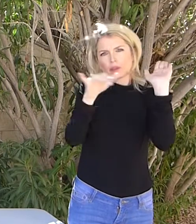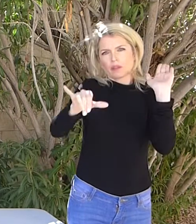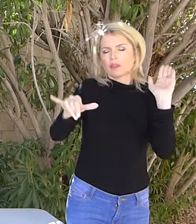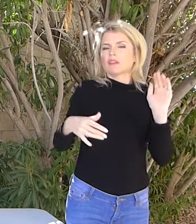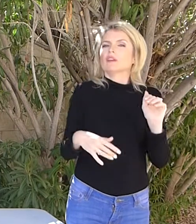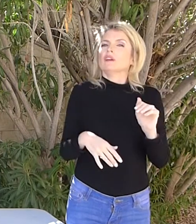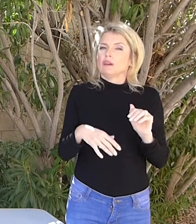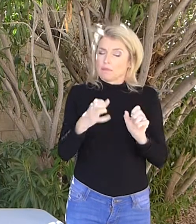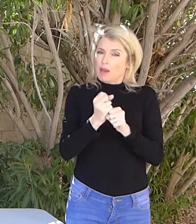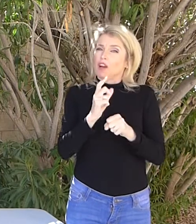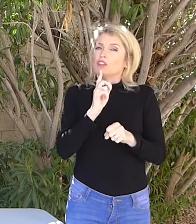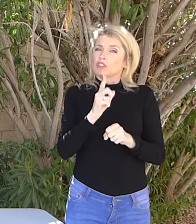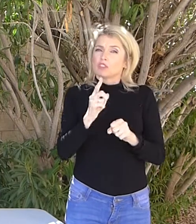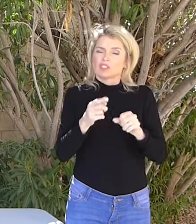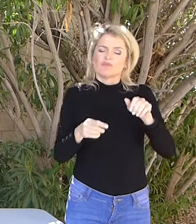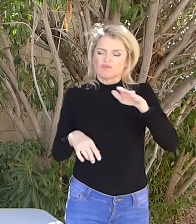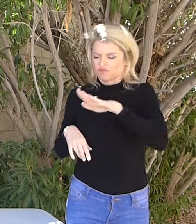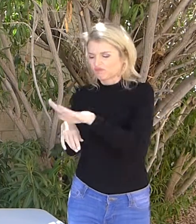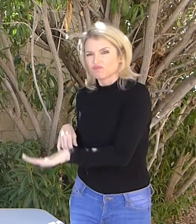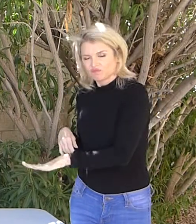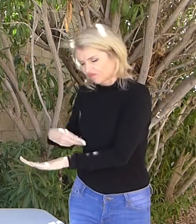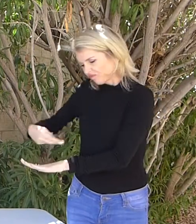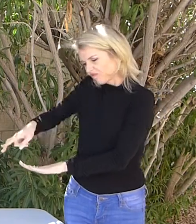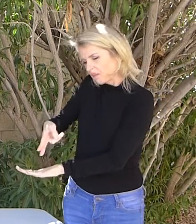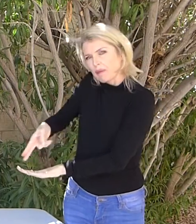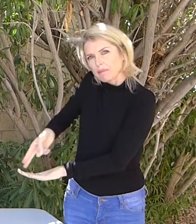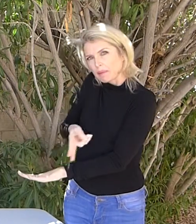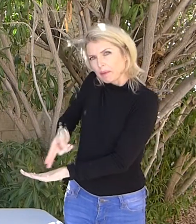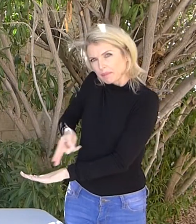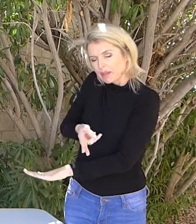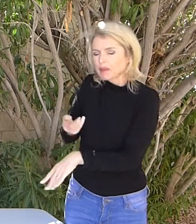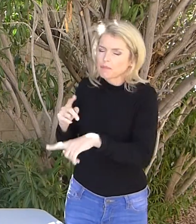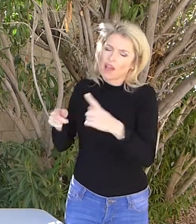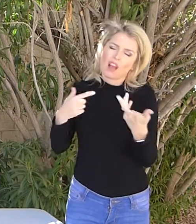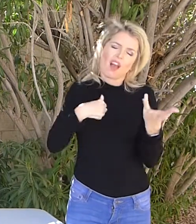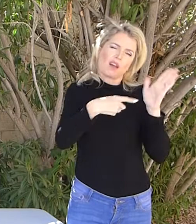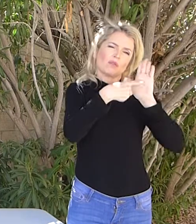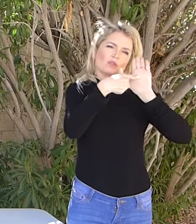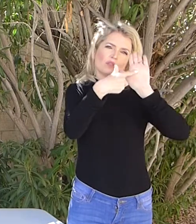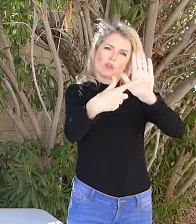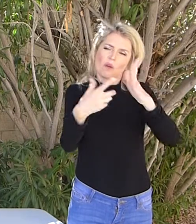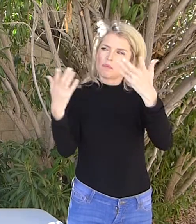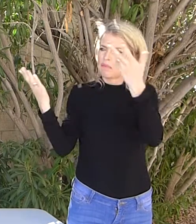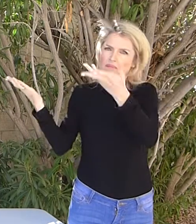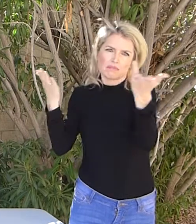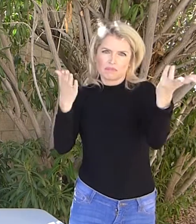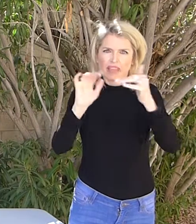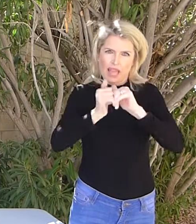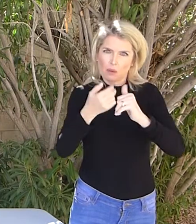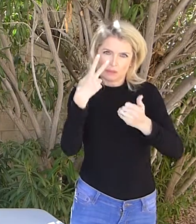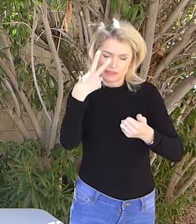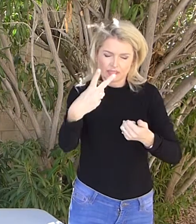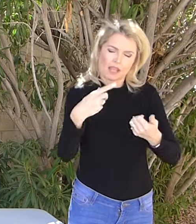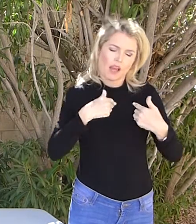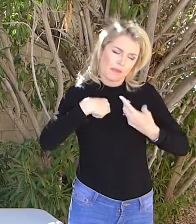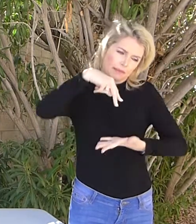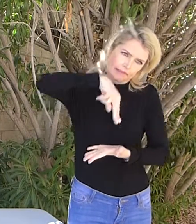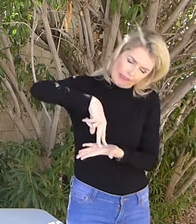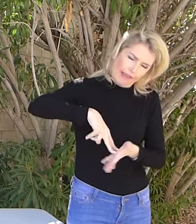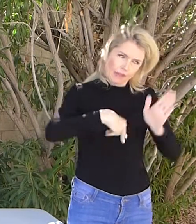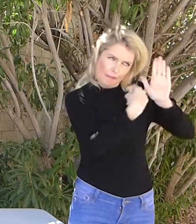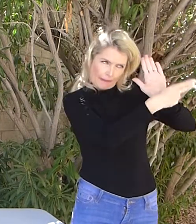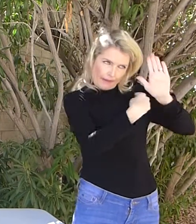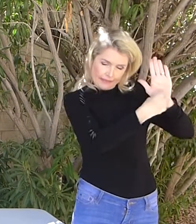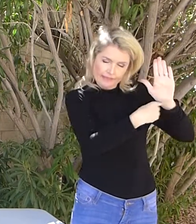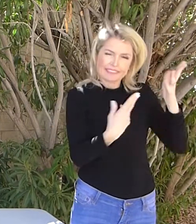Normally you want to have your canvas flat on the table, but because I want you all to be able to see it, I am standing and